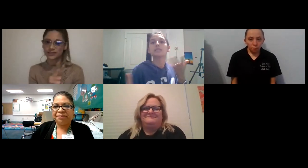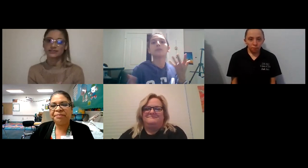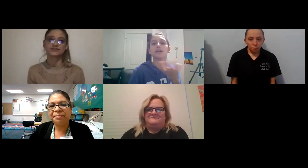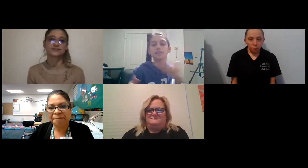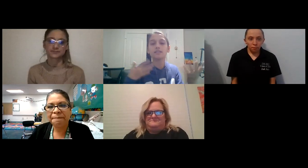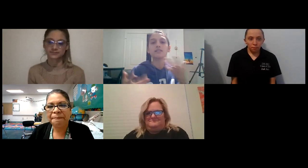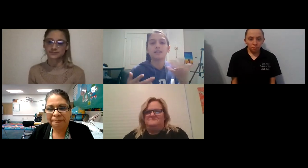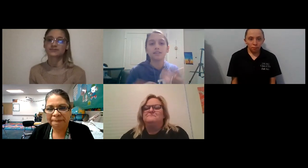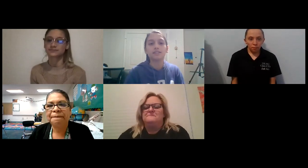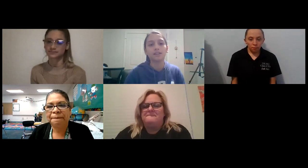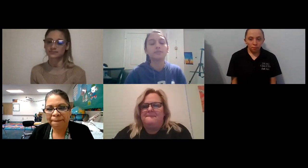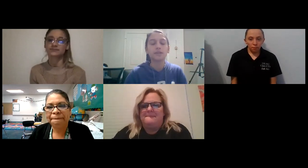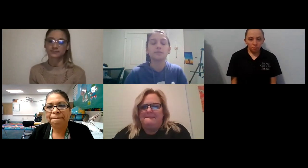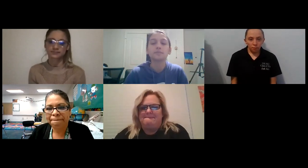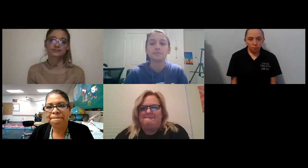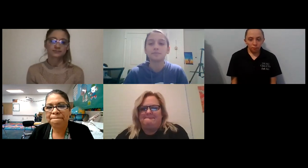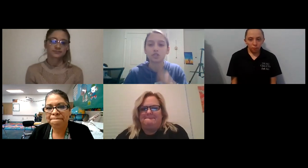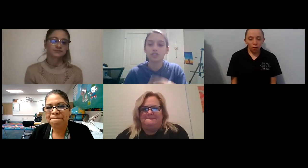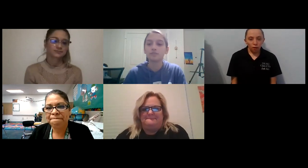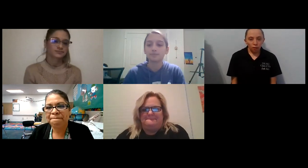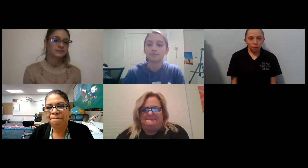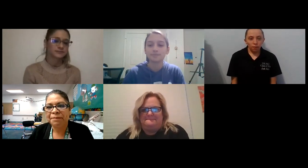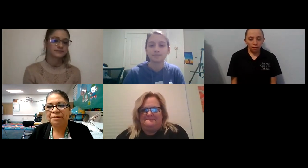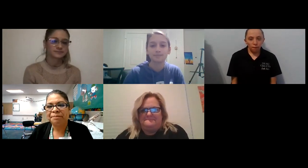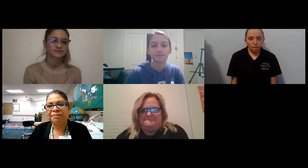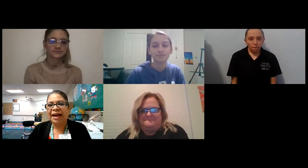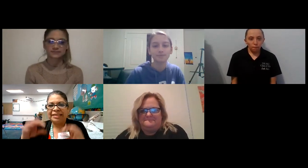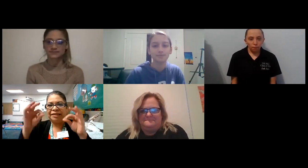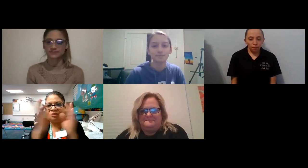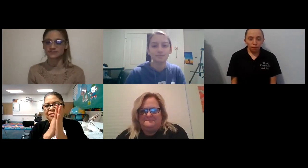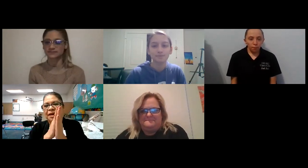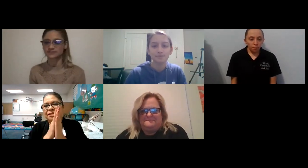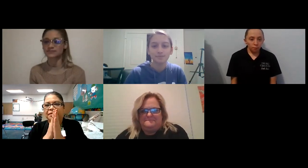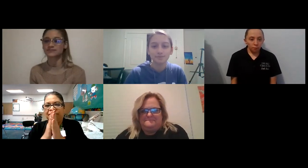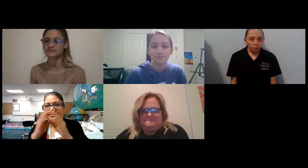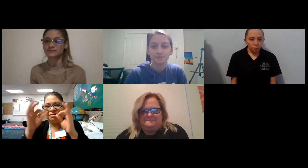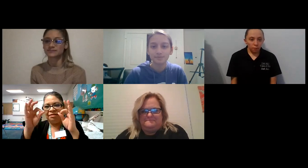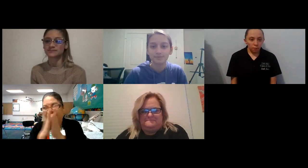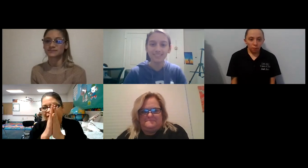to like expand and yeah, for sure. Right. I still